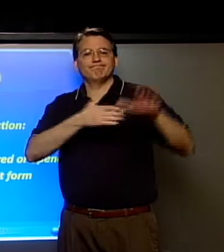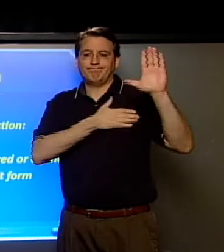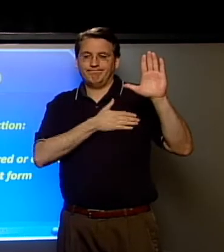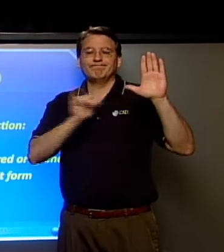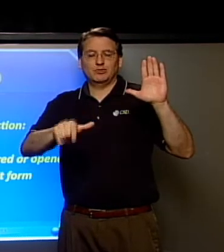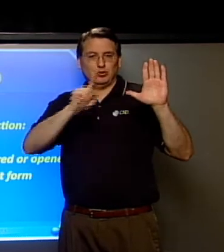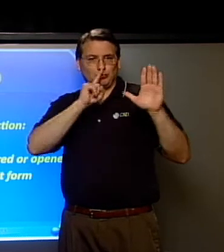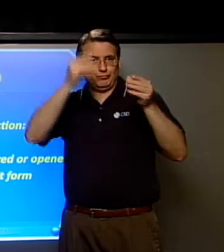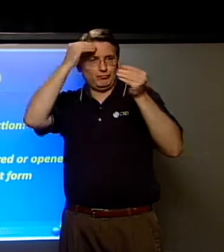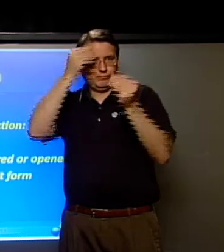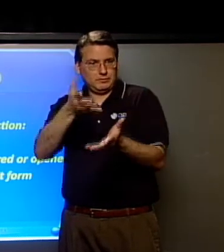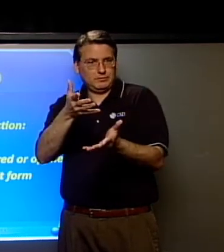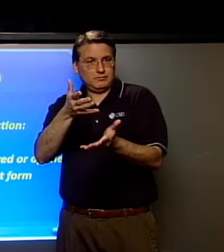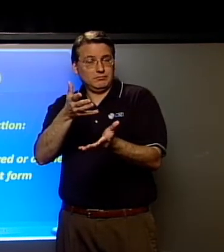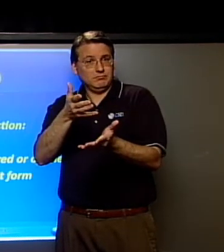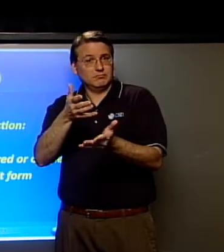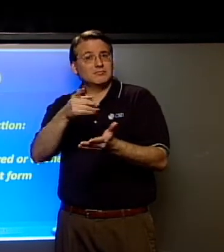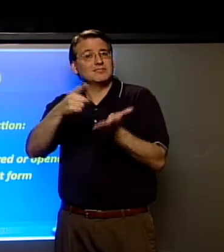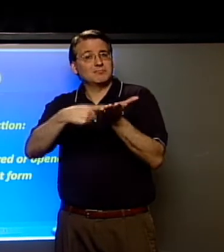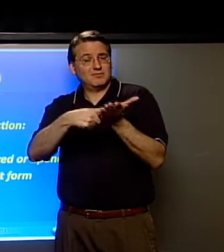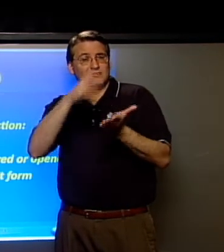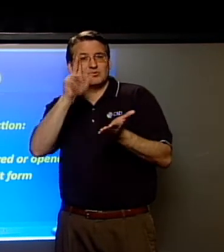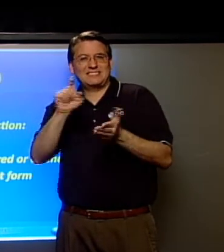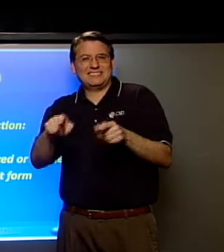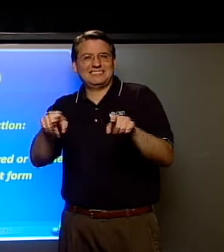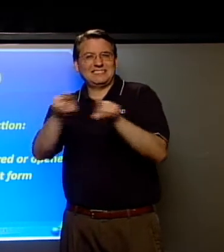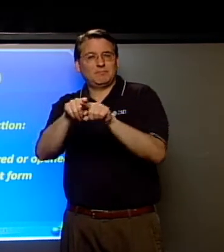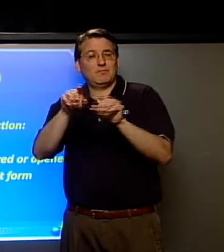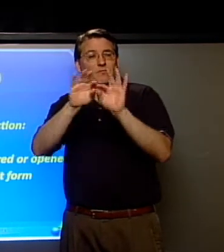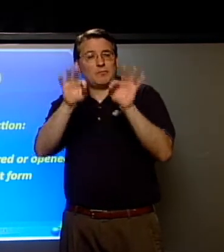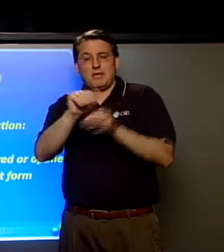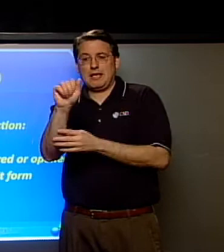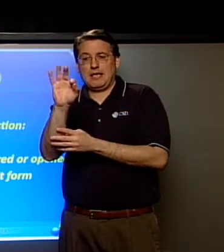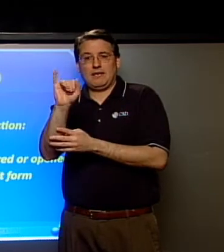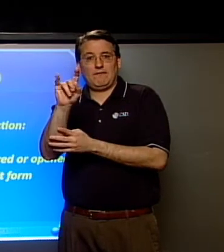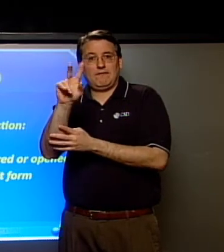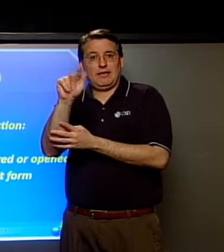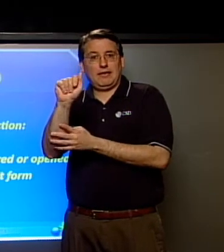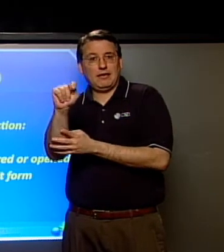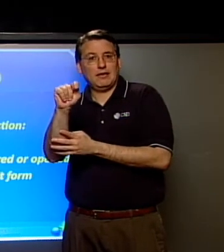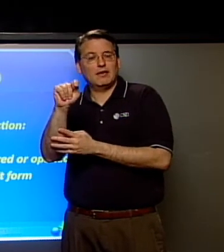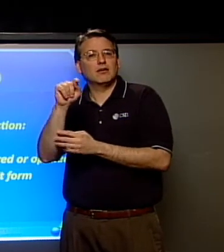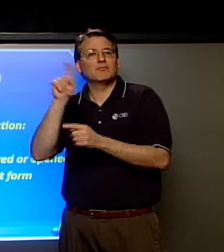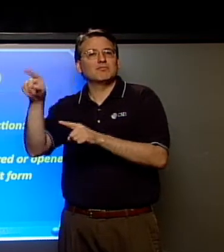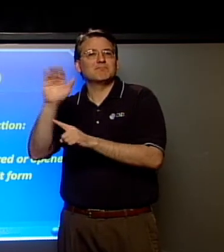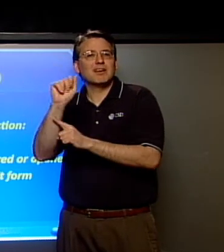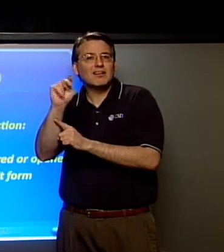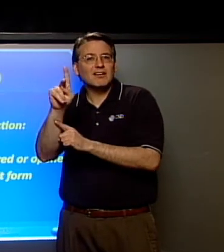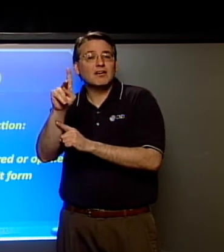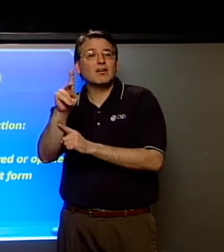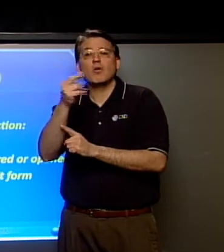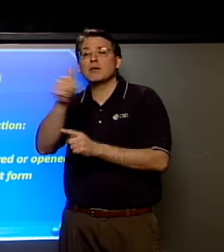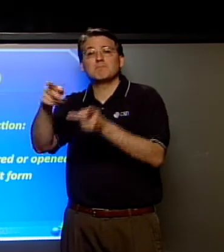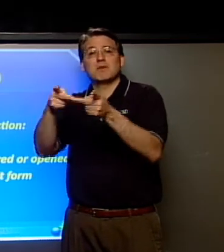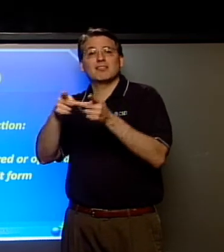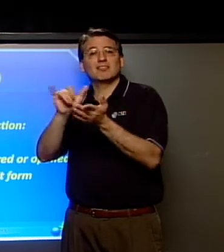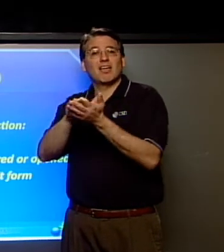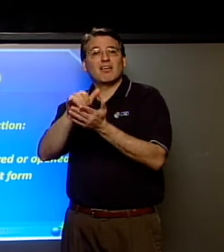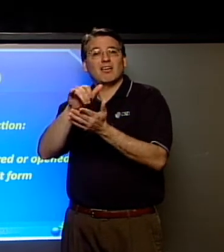committed fraudulent activity under your name. You might have to fill out an affidavit, which is just a statement saying that you swear that what you're saying